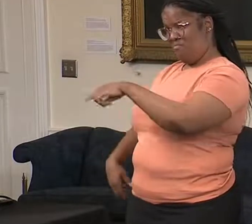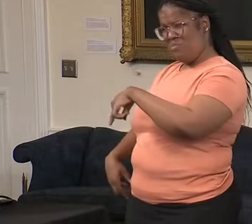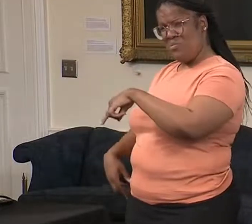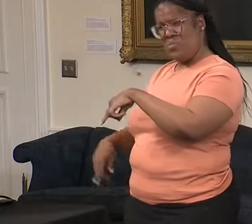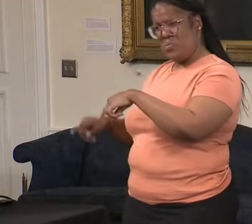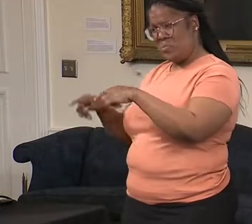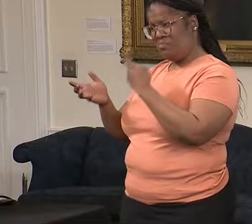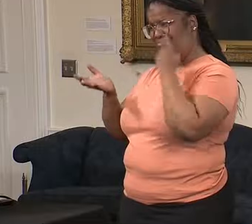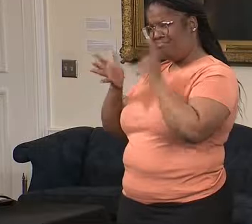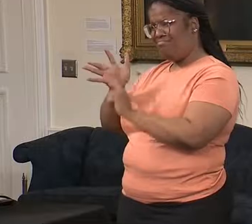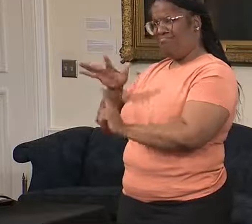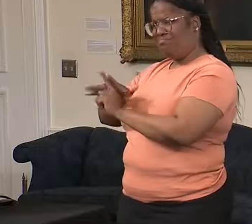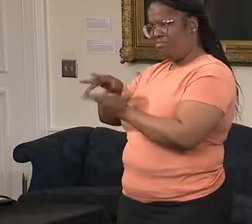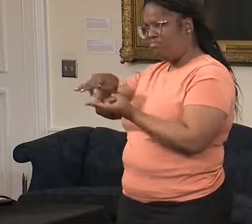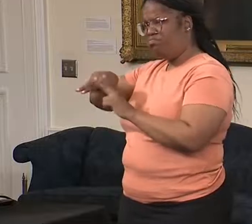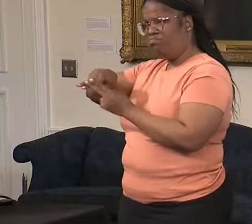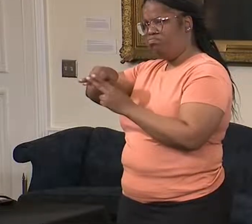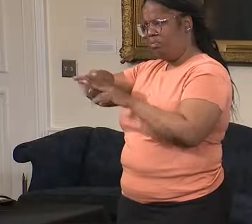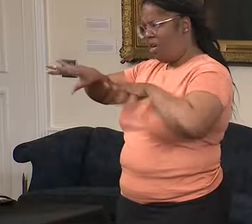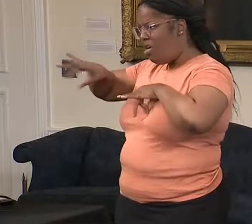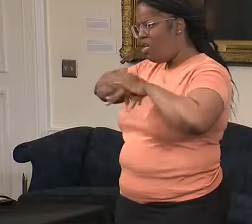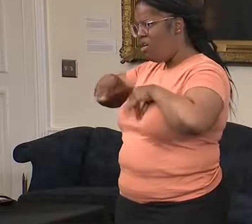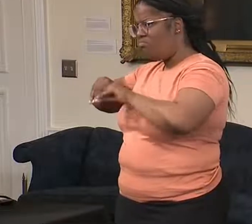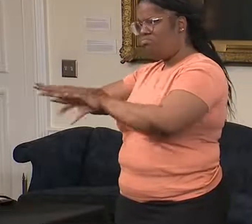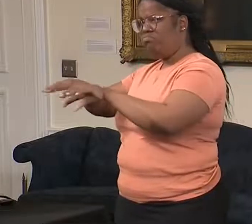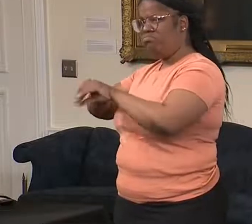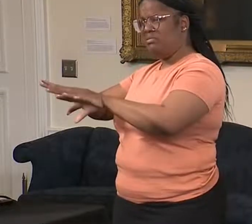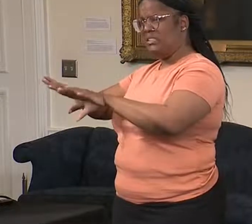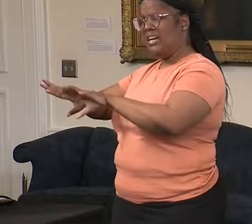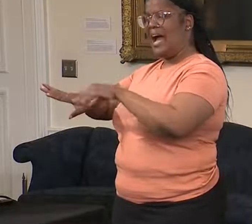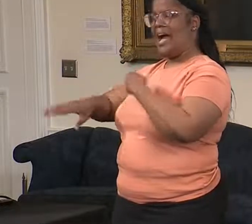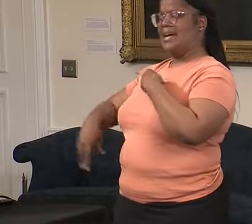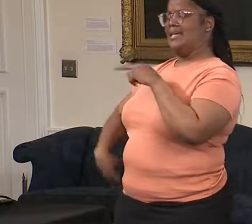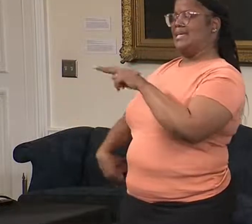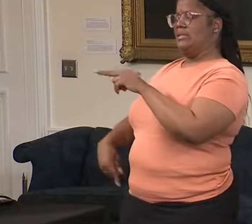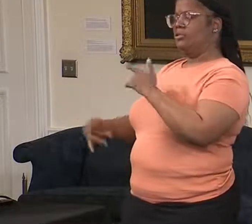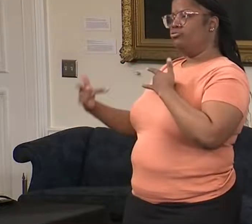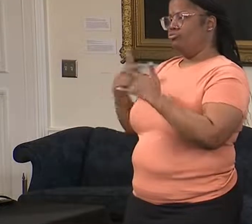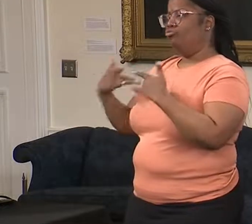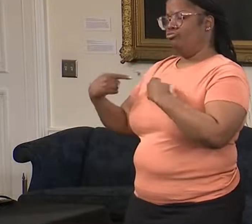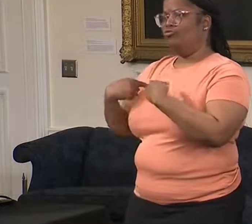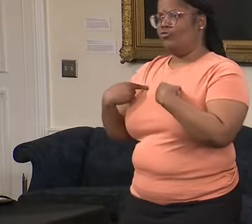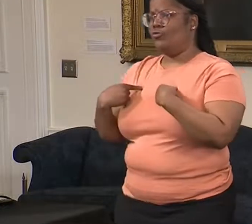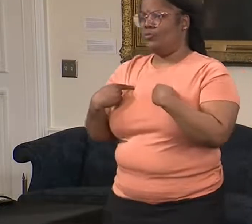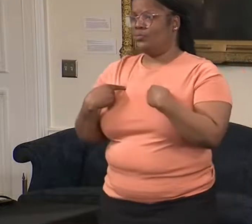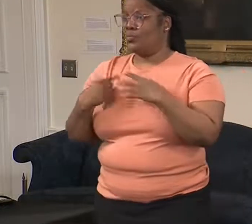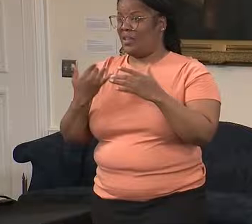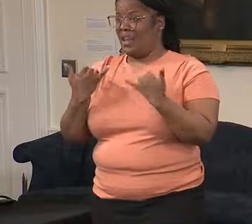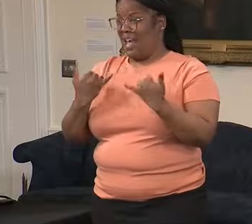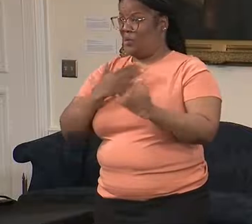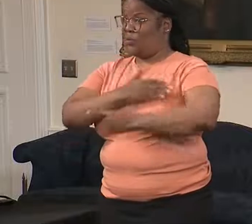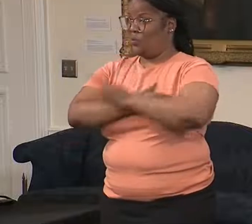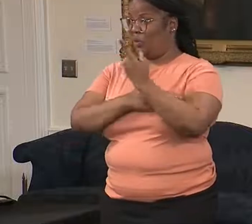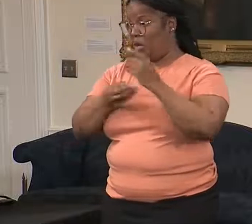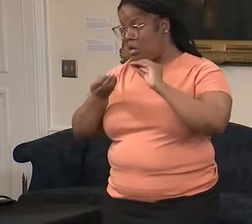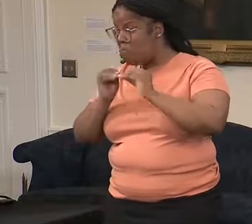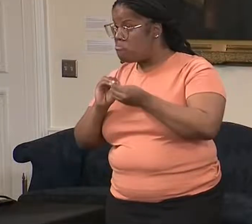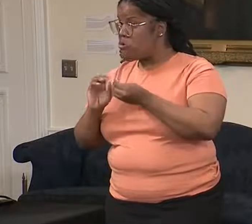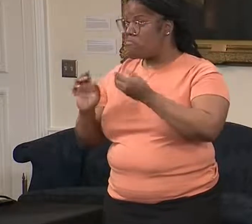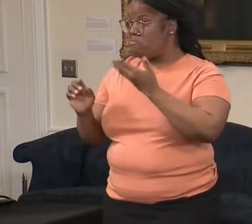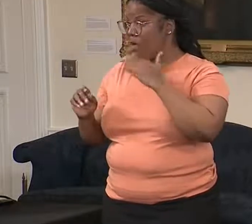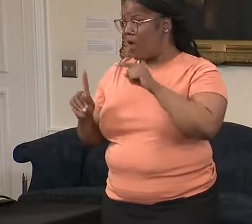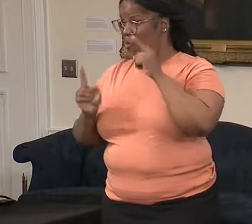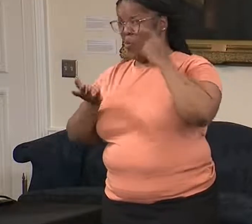vaccinated. But we're seeing the increases that we are seeing. Today the numbers were pretty good, but we've been bumping along here,